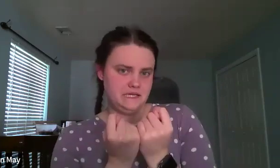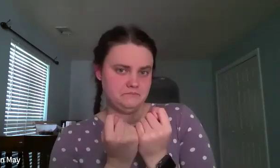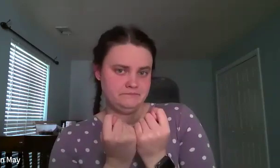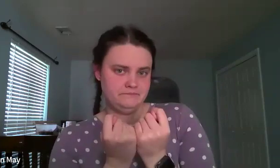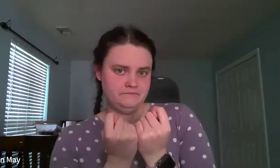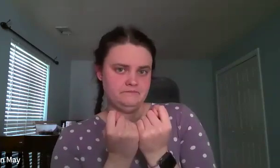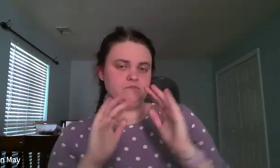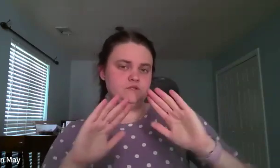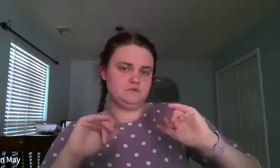team.